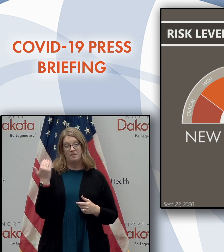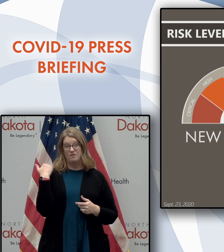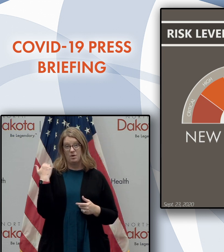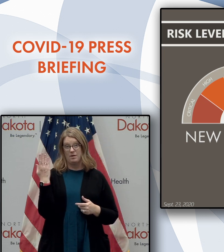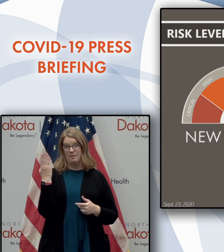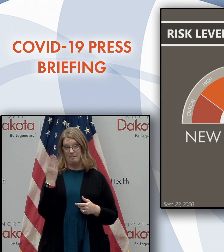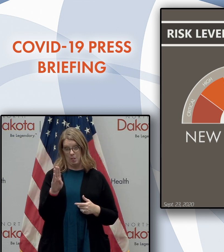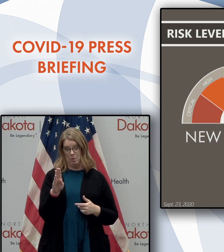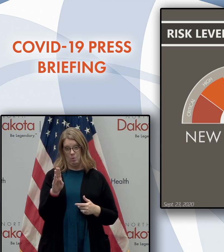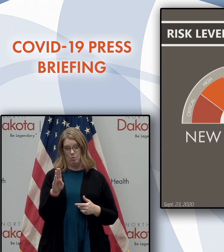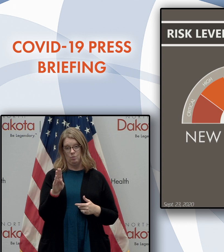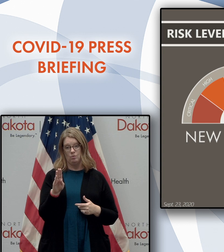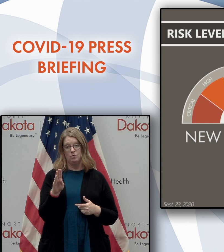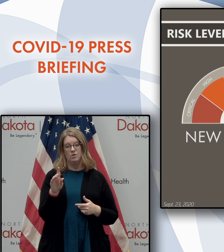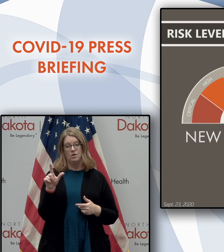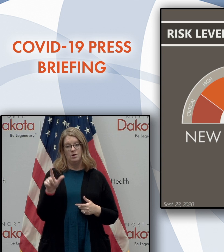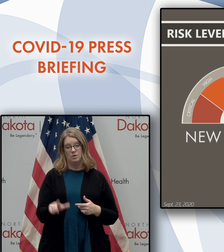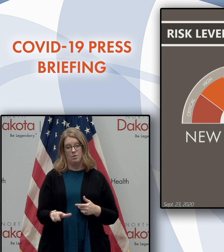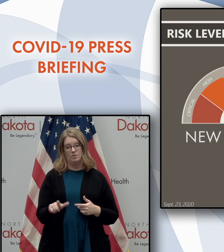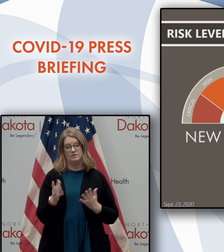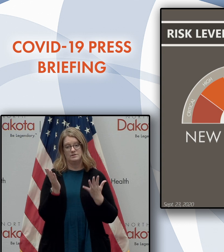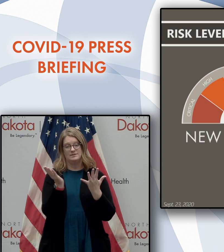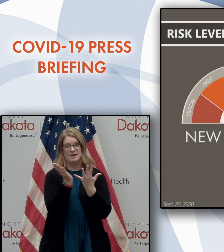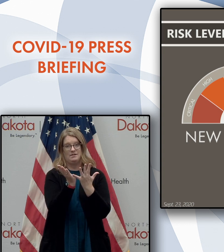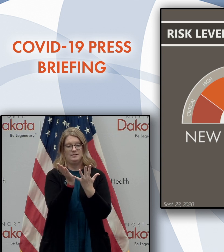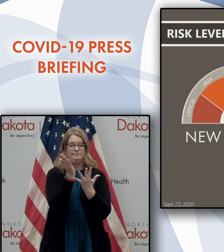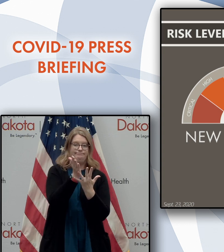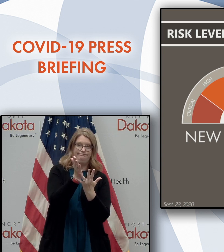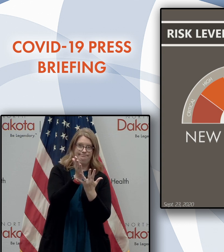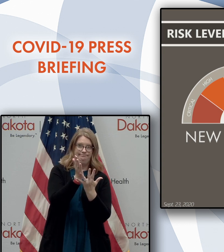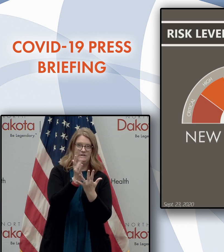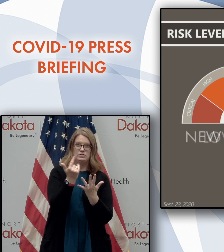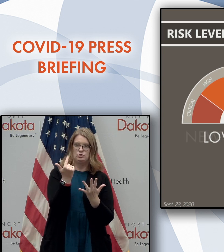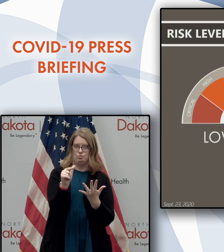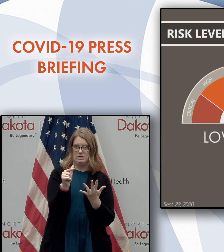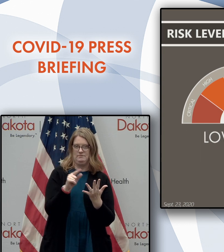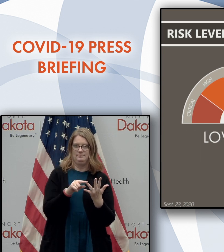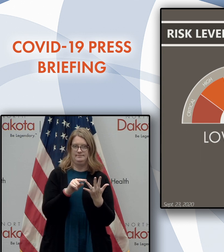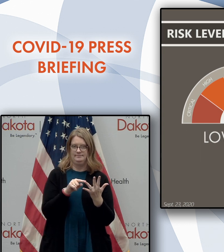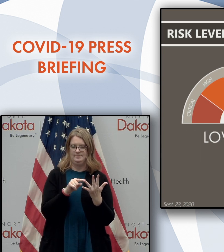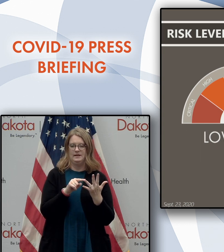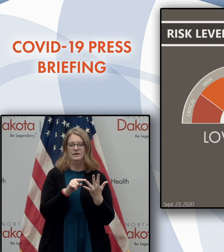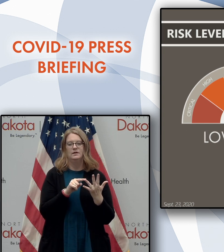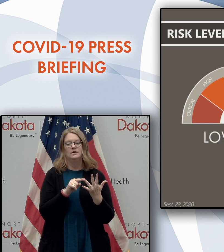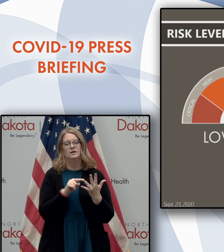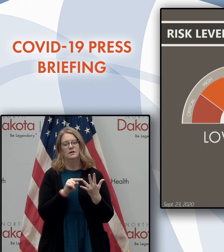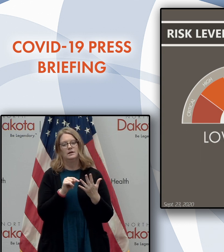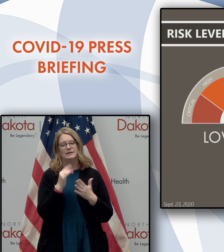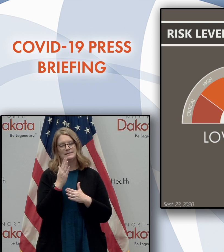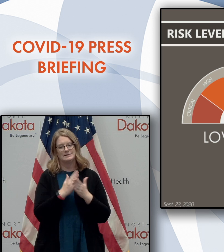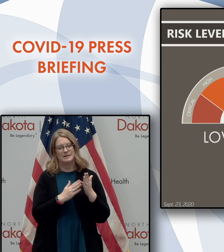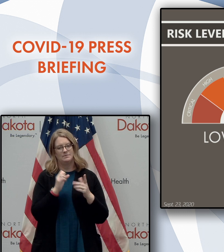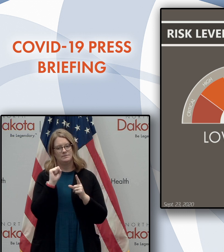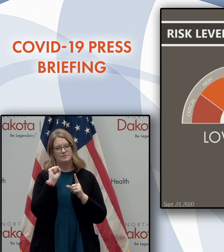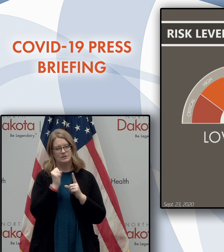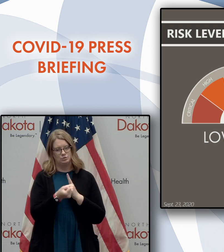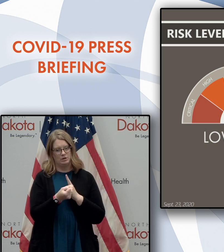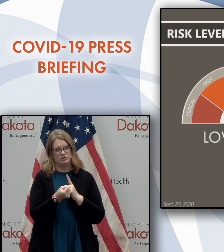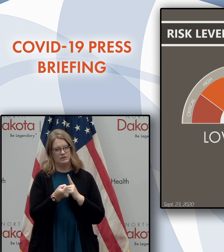blue, which was the lowest level, that are moving to green. And in some cases, these again